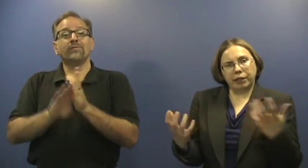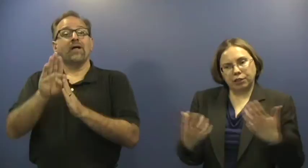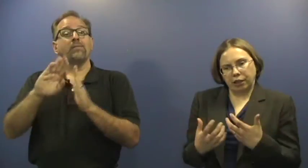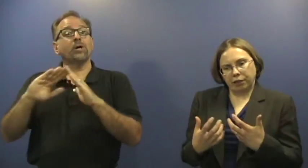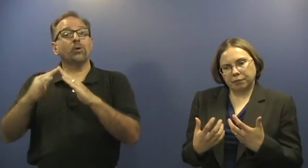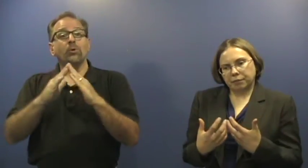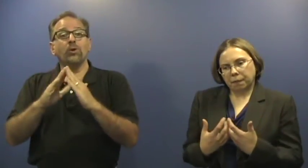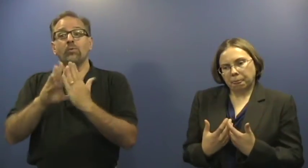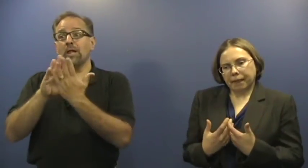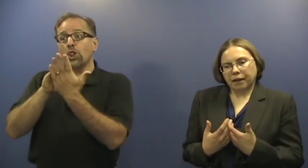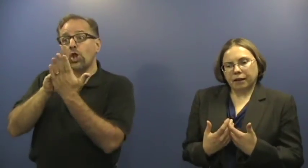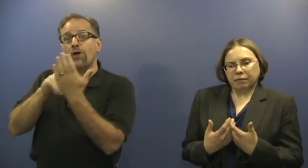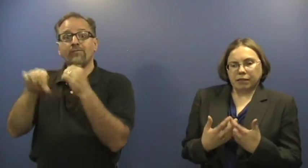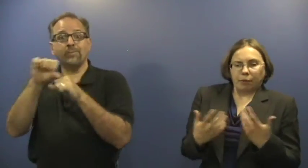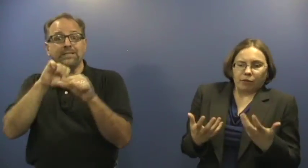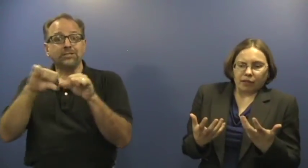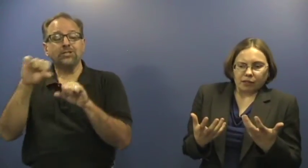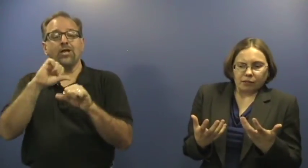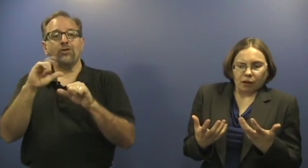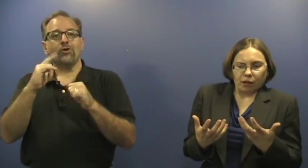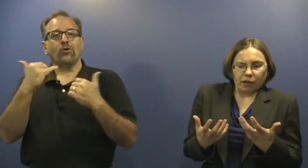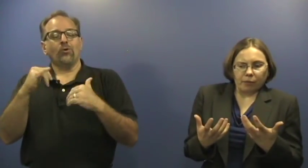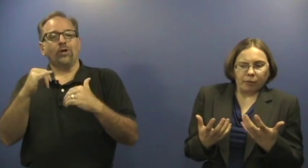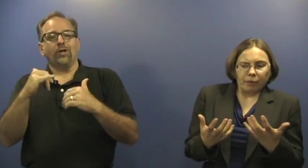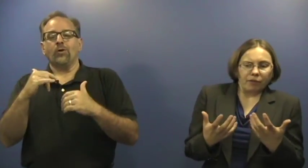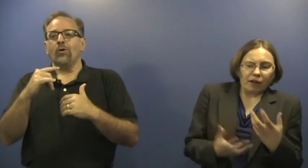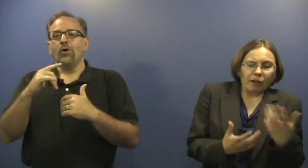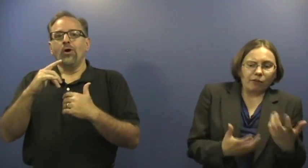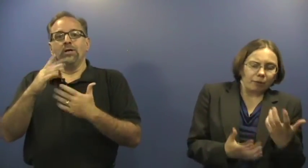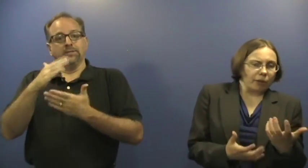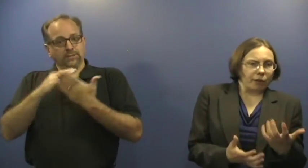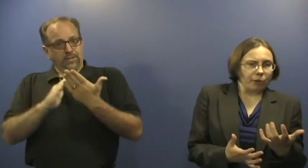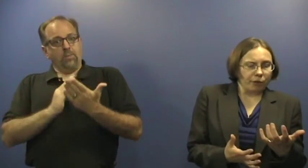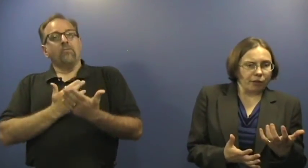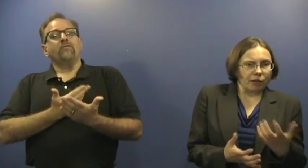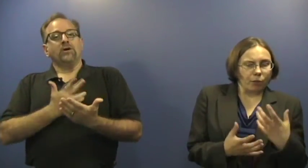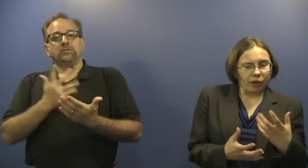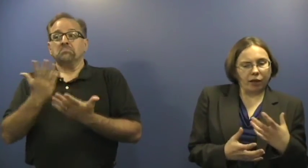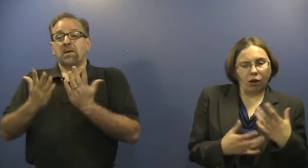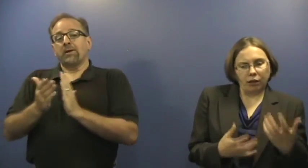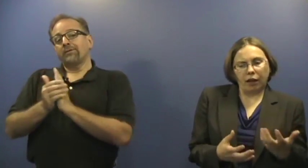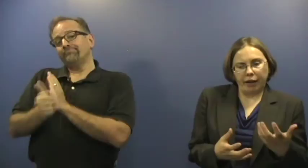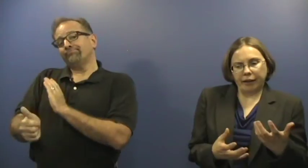other. Some of us are going to be maybe very comfortable with computers and working online in an